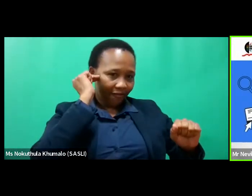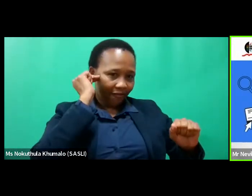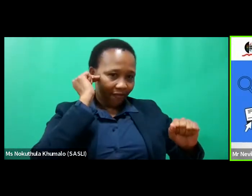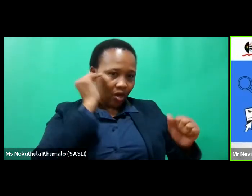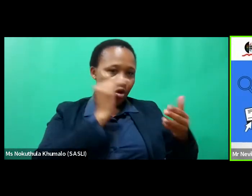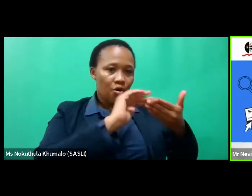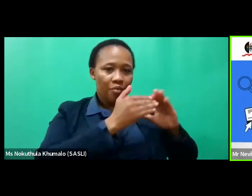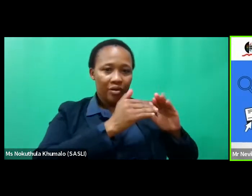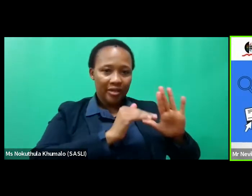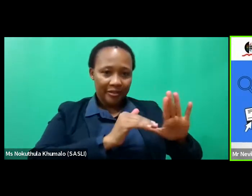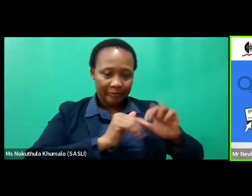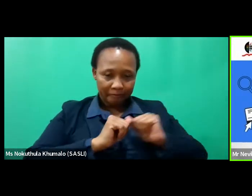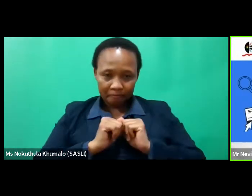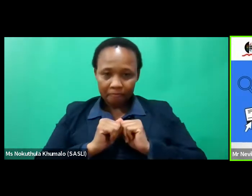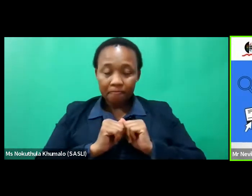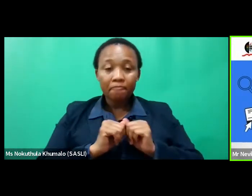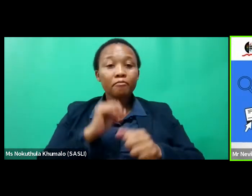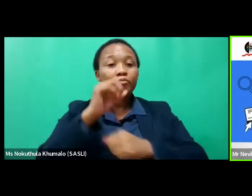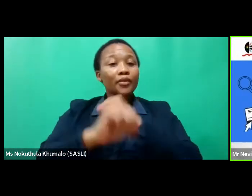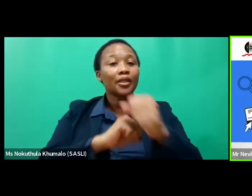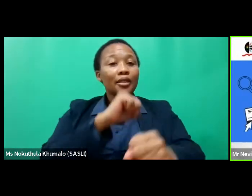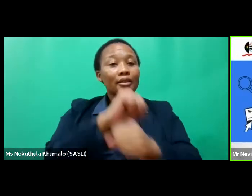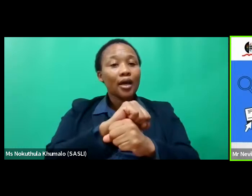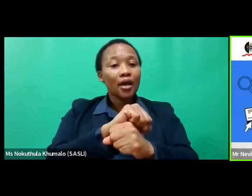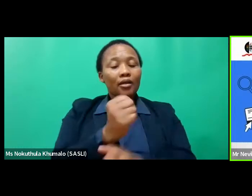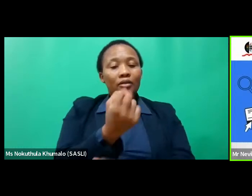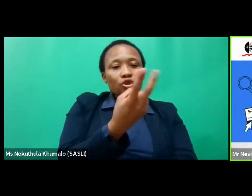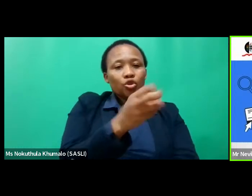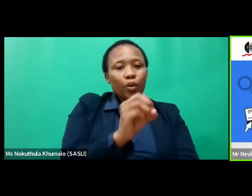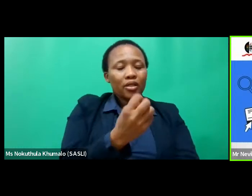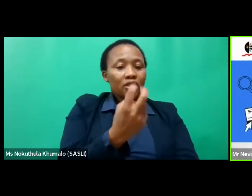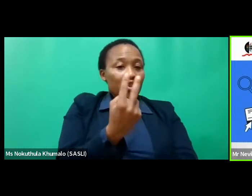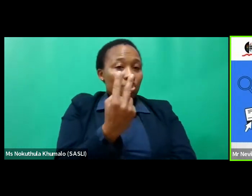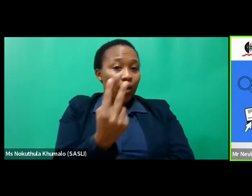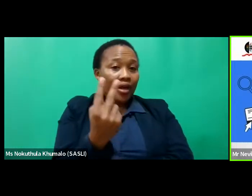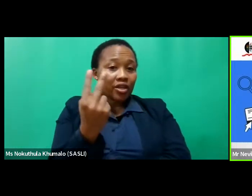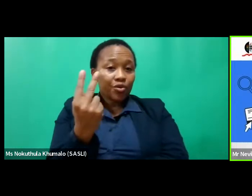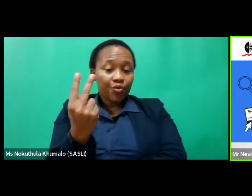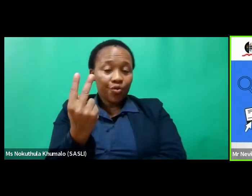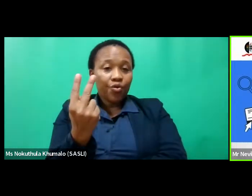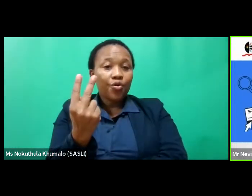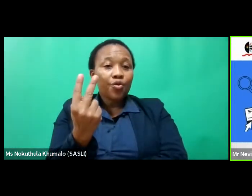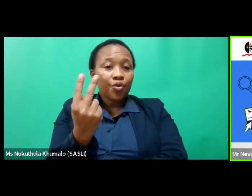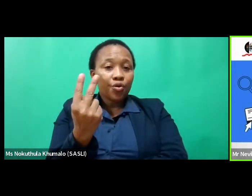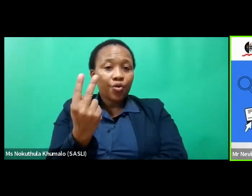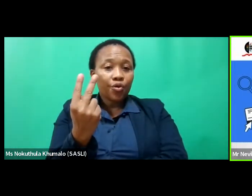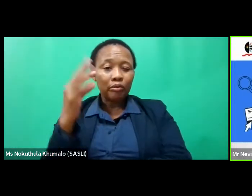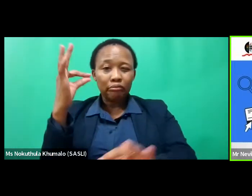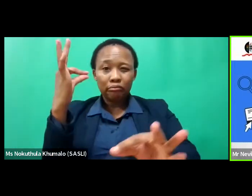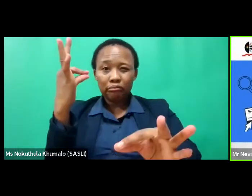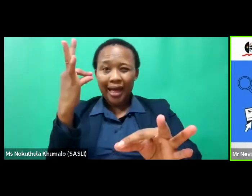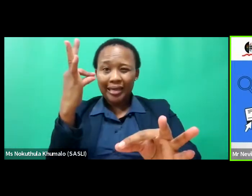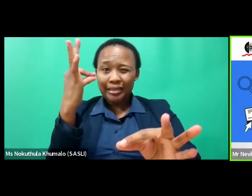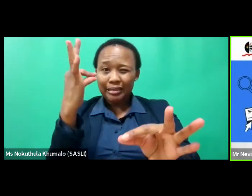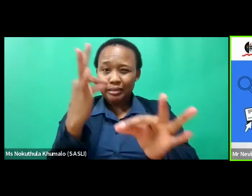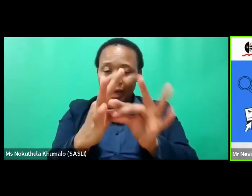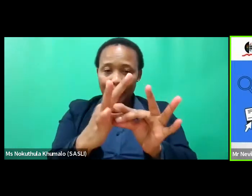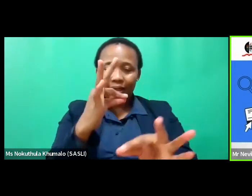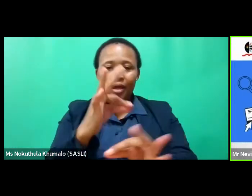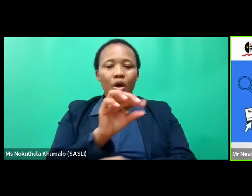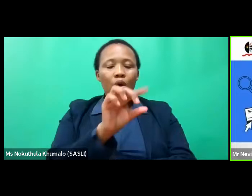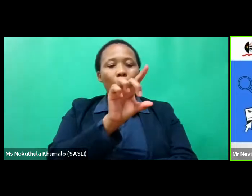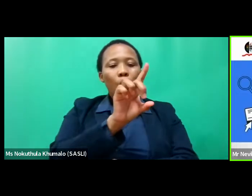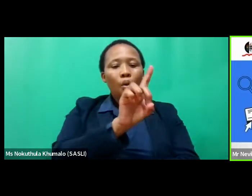The year 2022 is exactly 102 years since the very famous